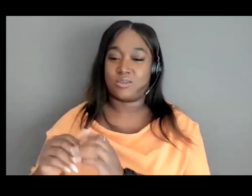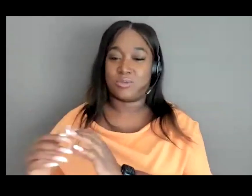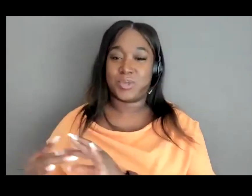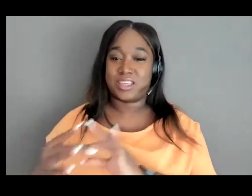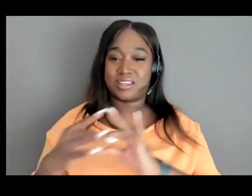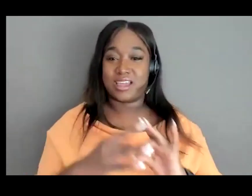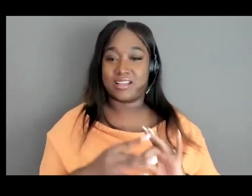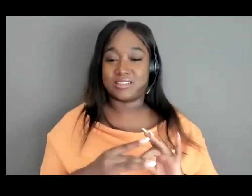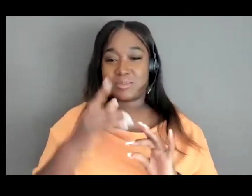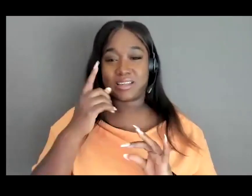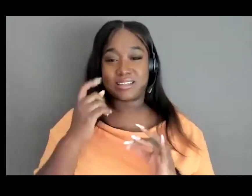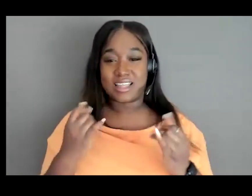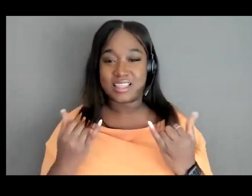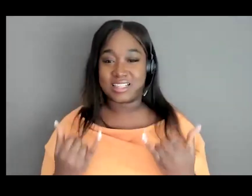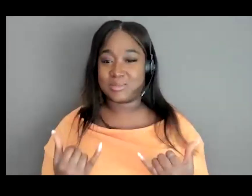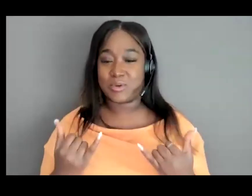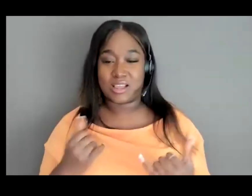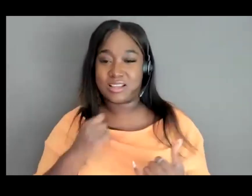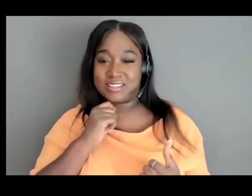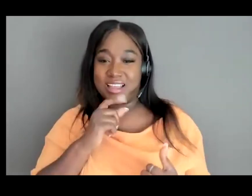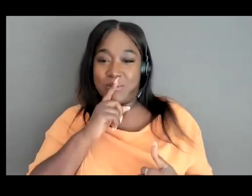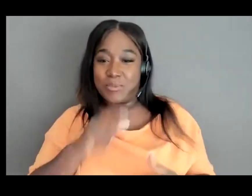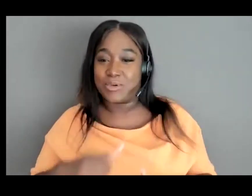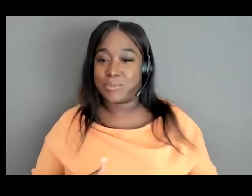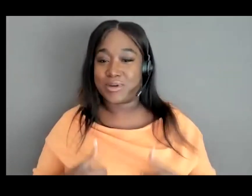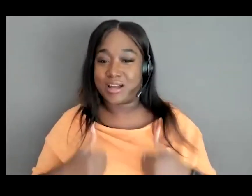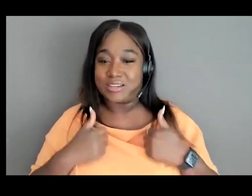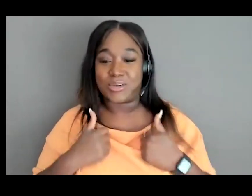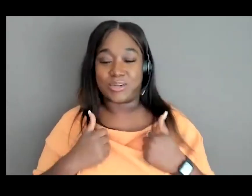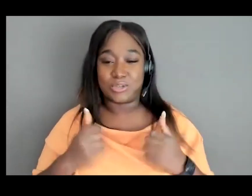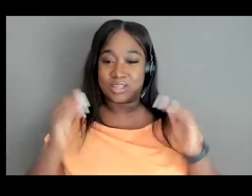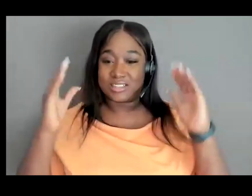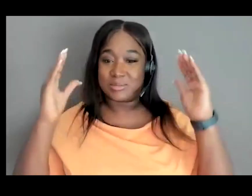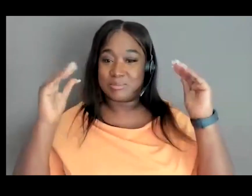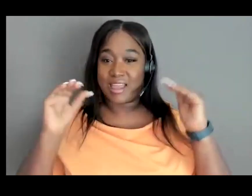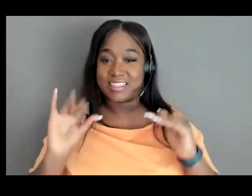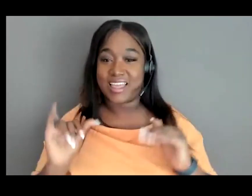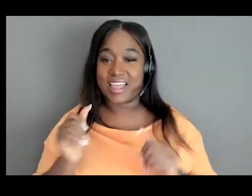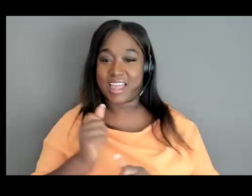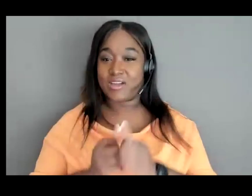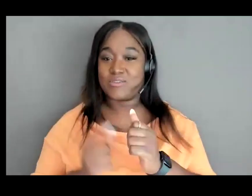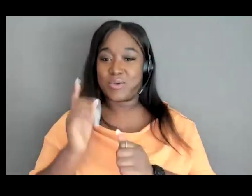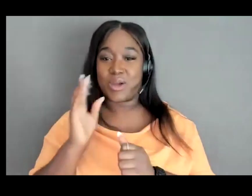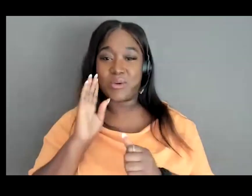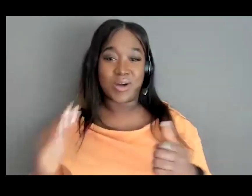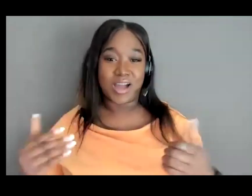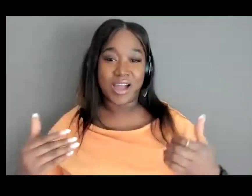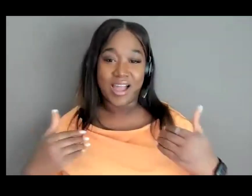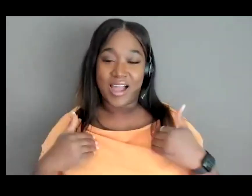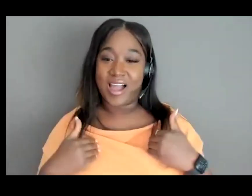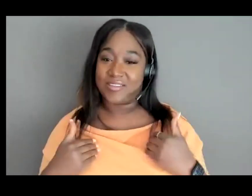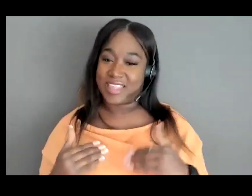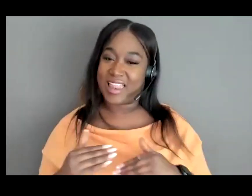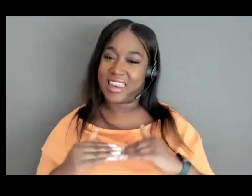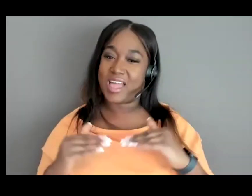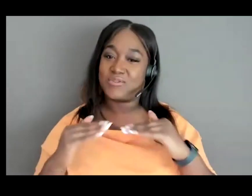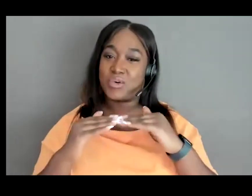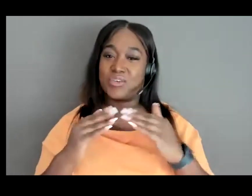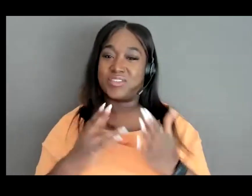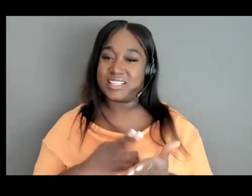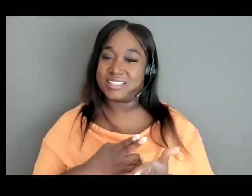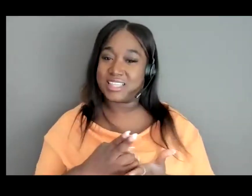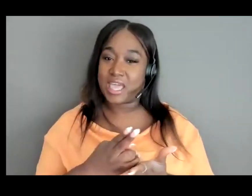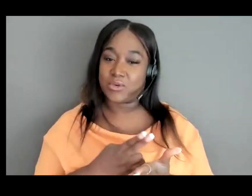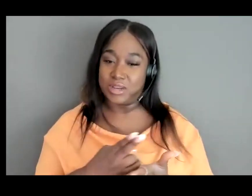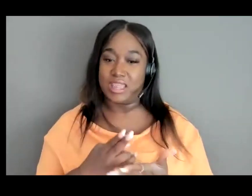stances? Because at this point, it's not really practical to expect that everybody would have the